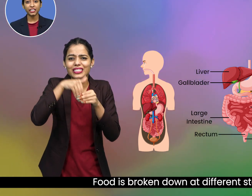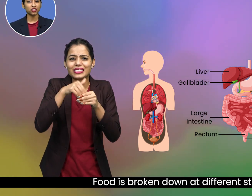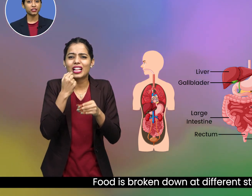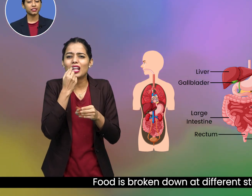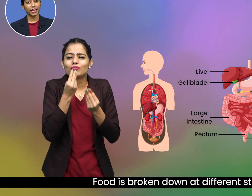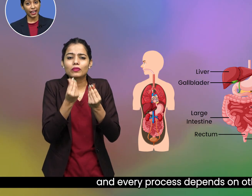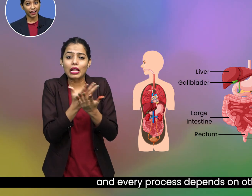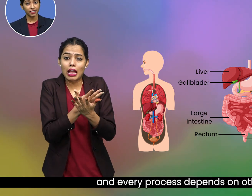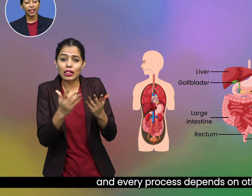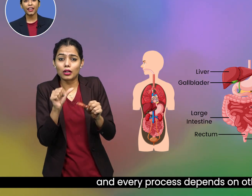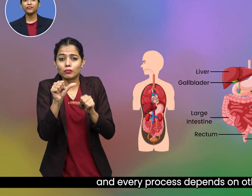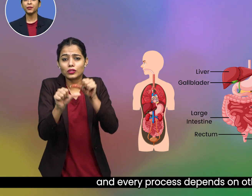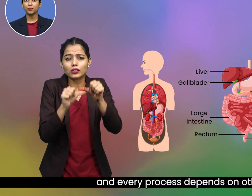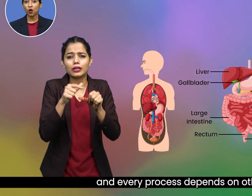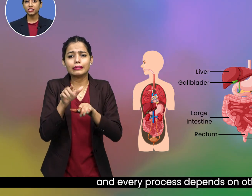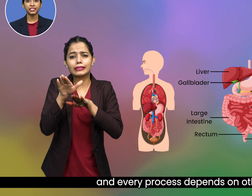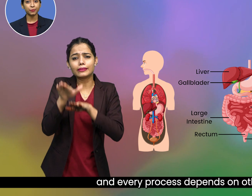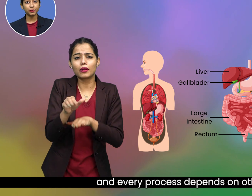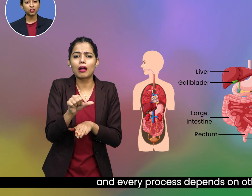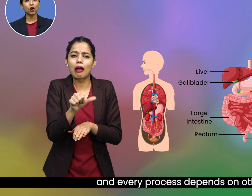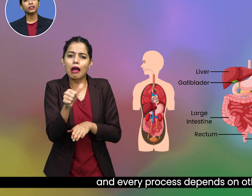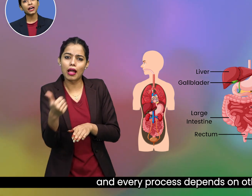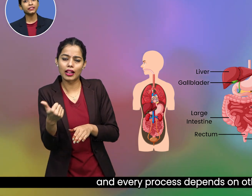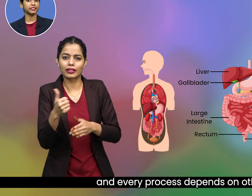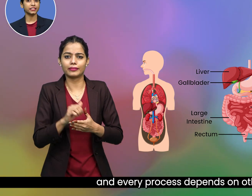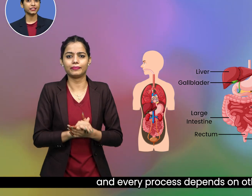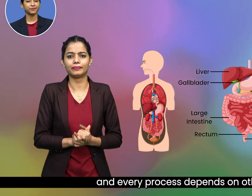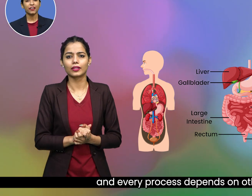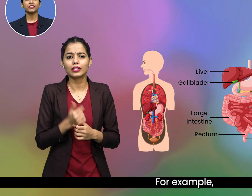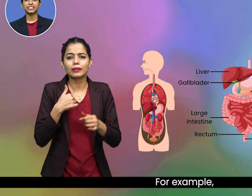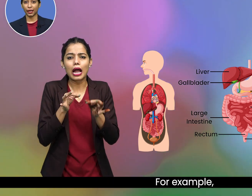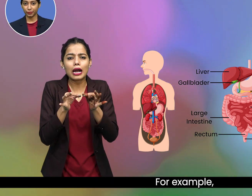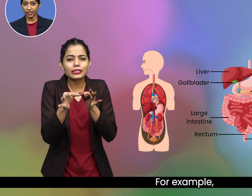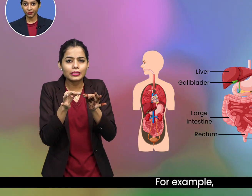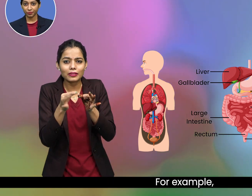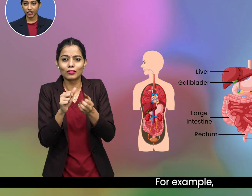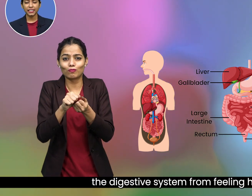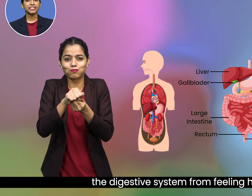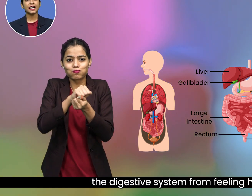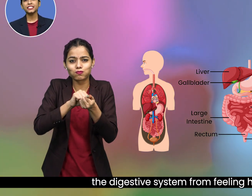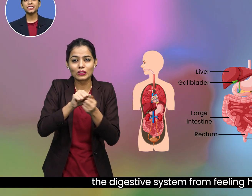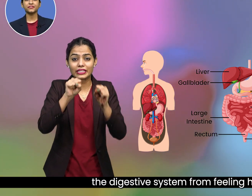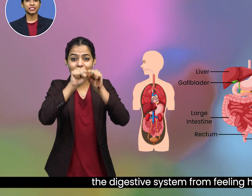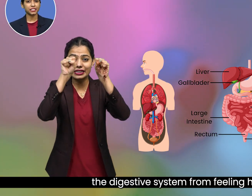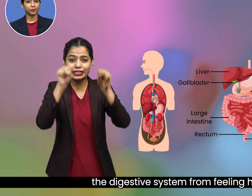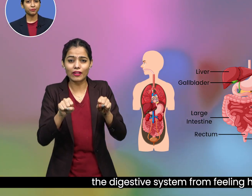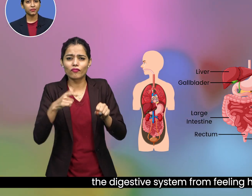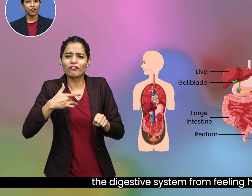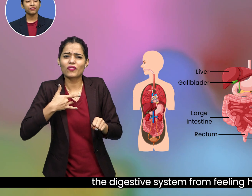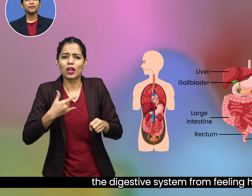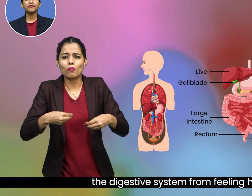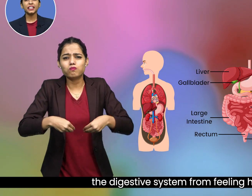different stages and every process depends on others. For example, the digestive